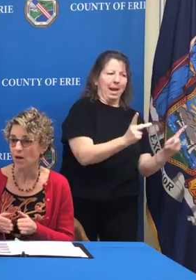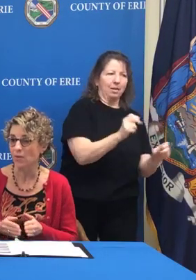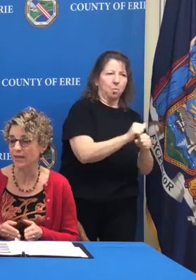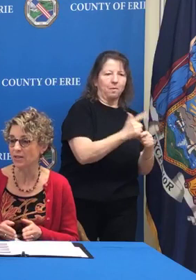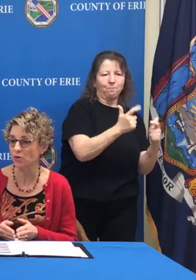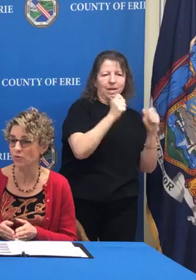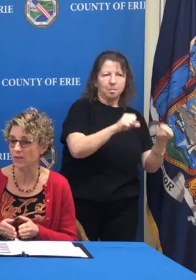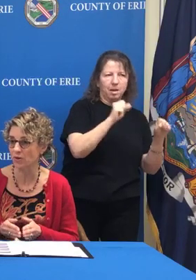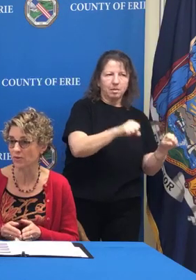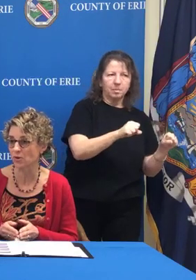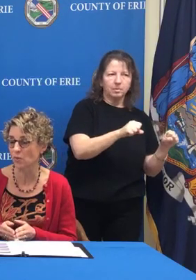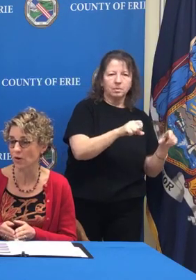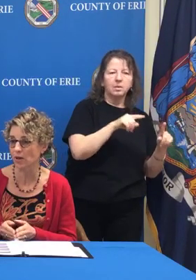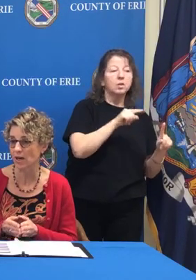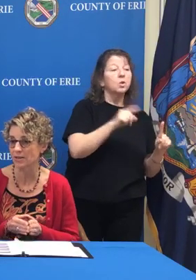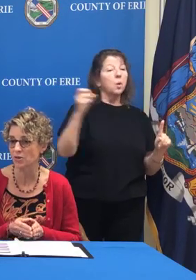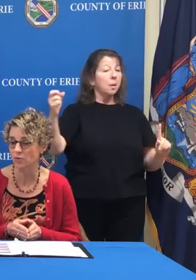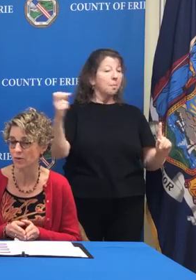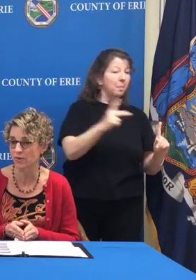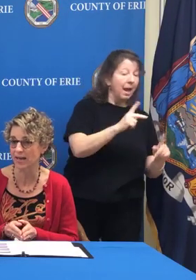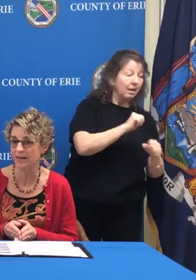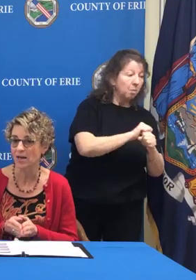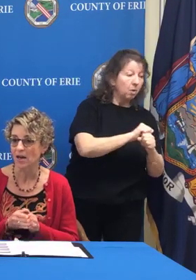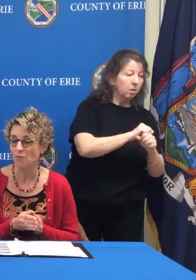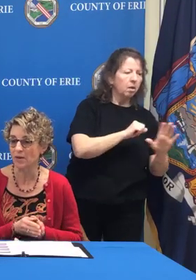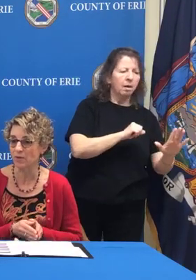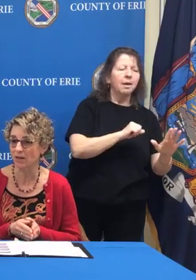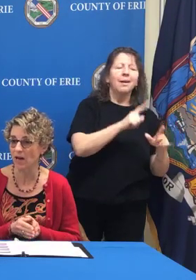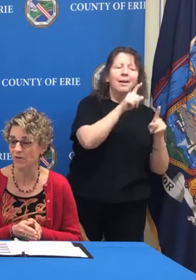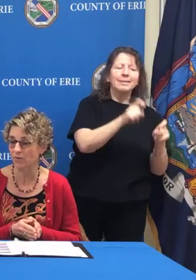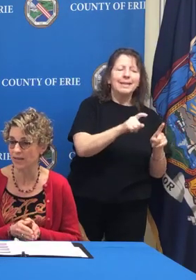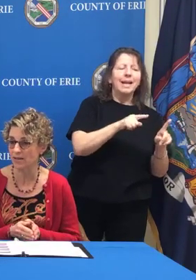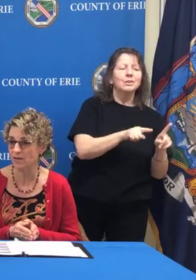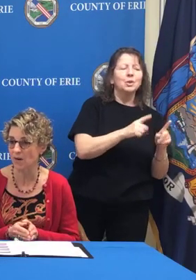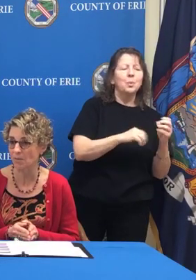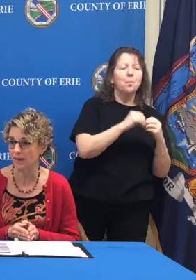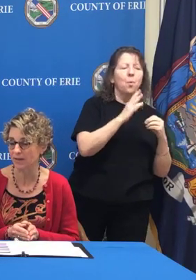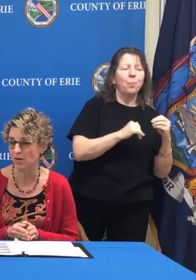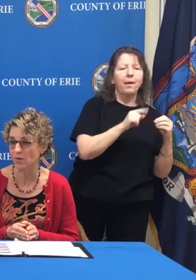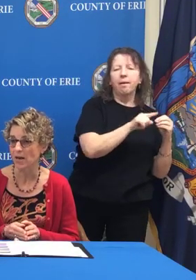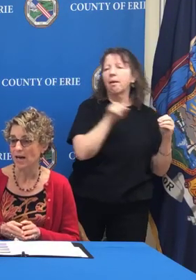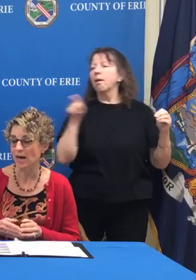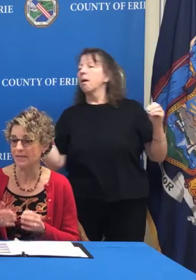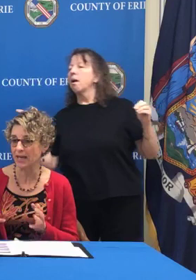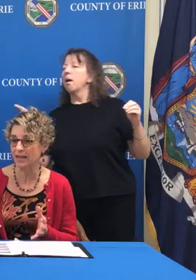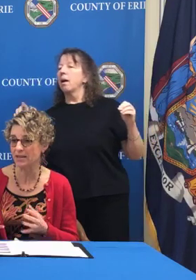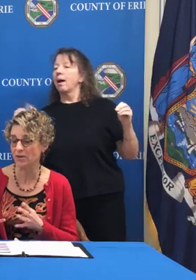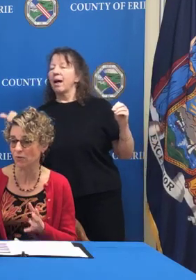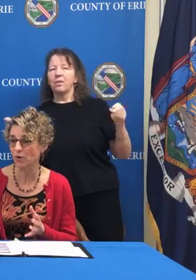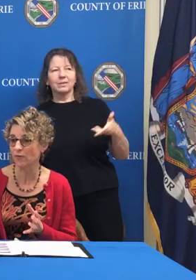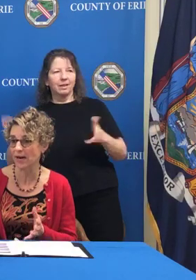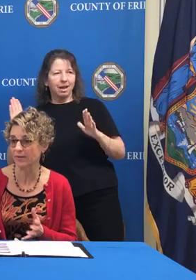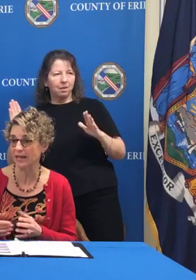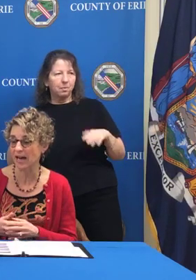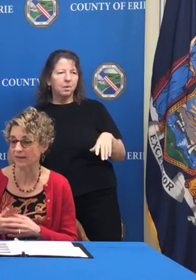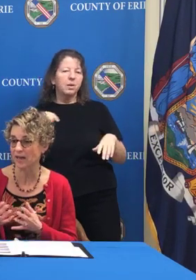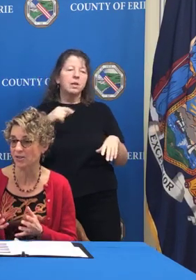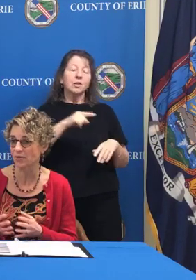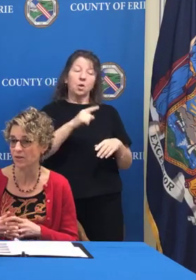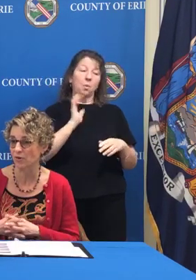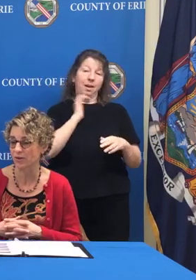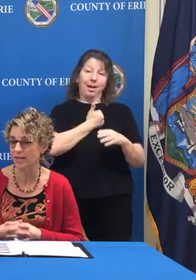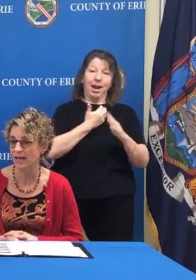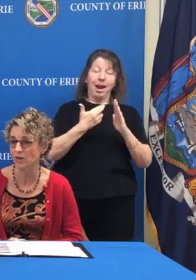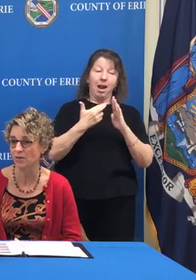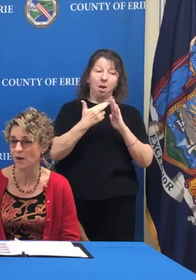monitoring when they do return to work sooner than we would allow the rest of the public. So again, we're filing guidelines